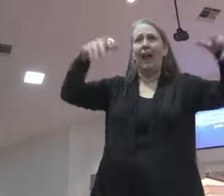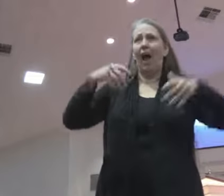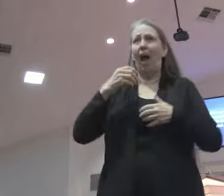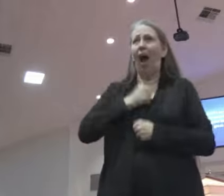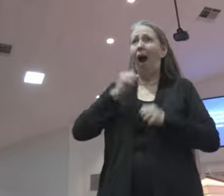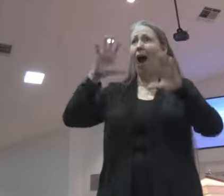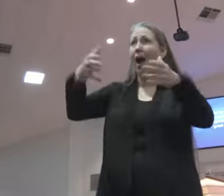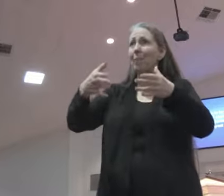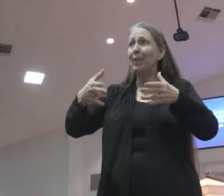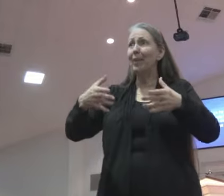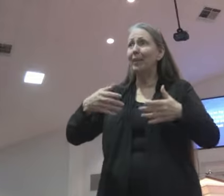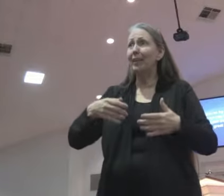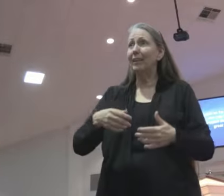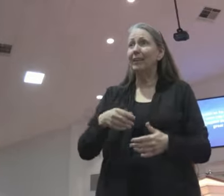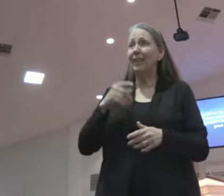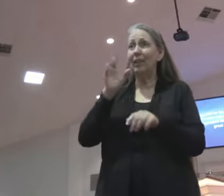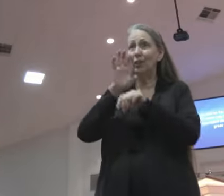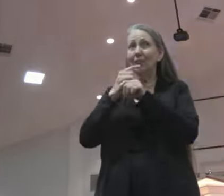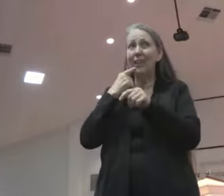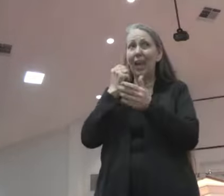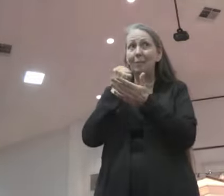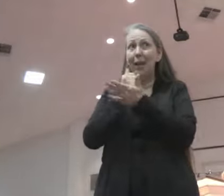Amen. May be seated.